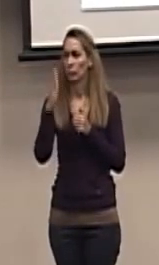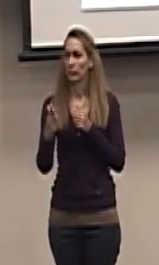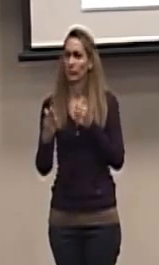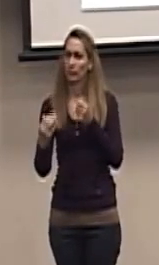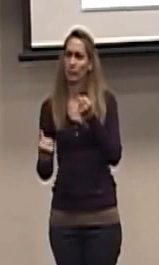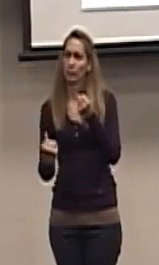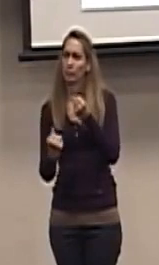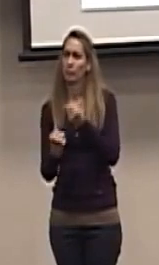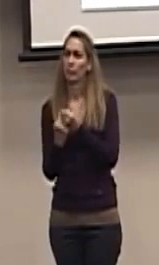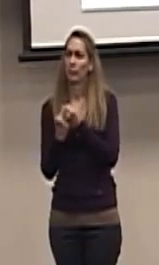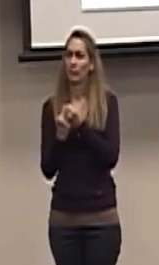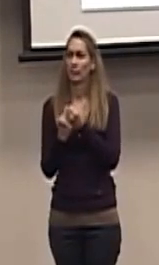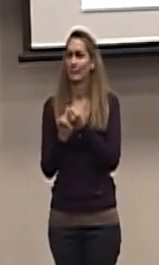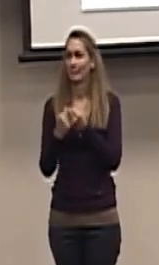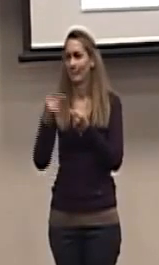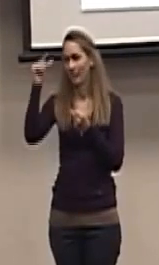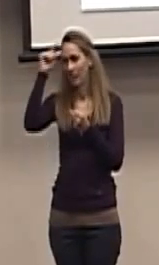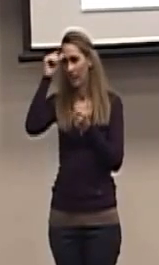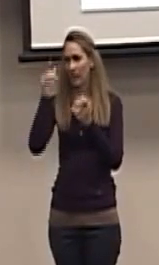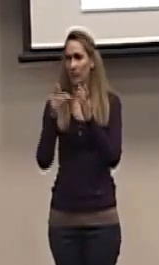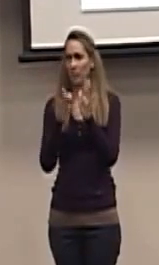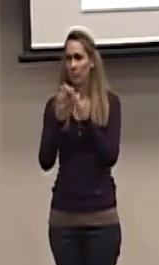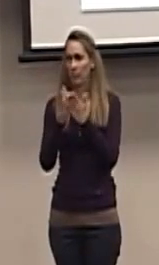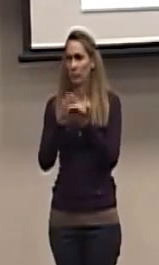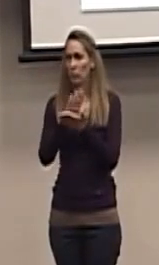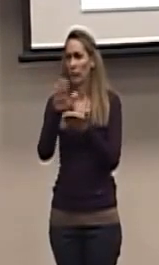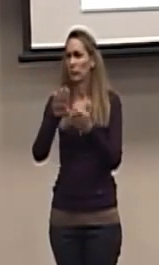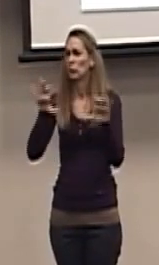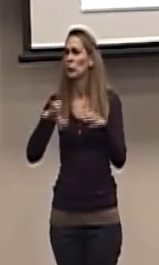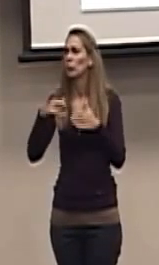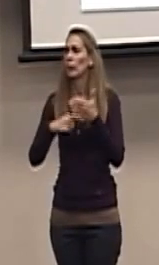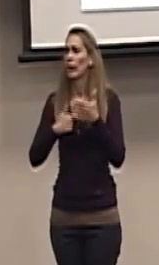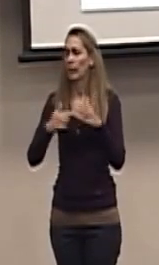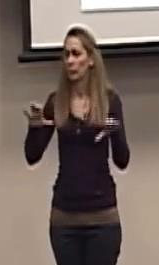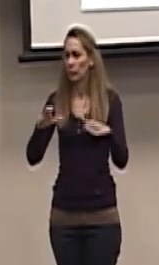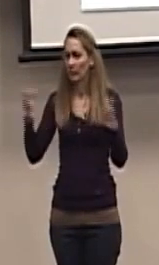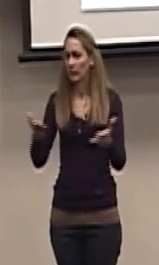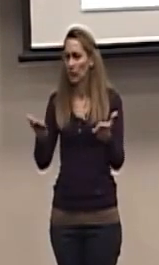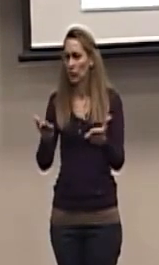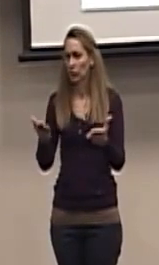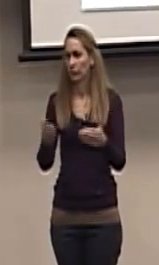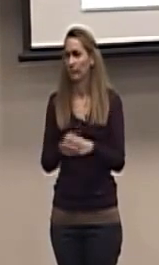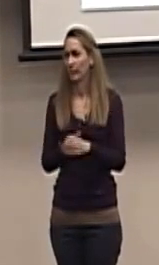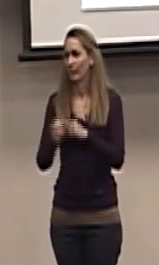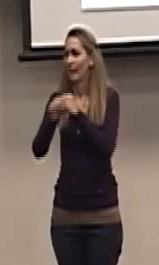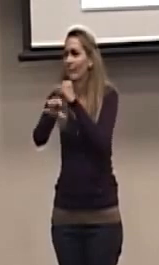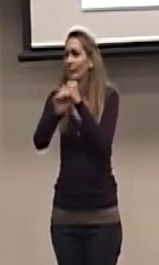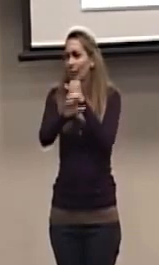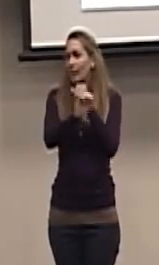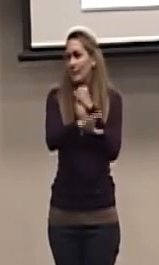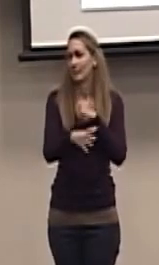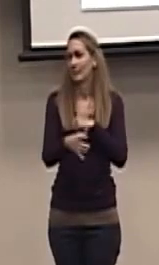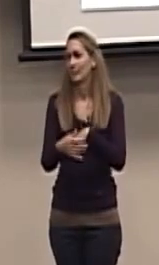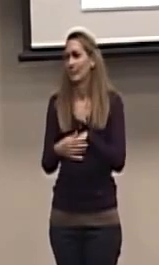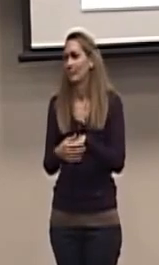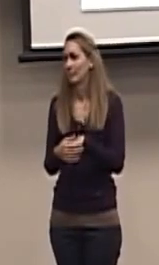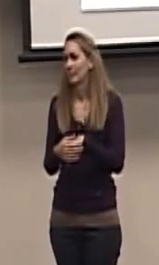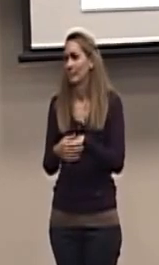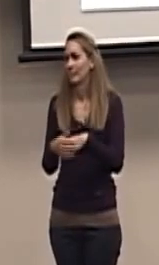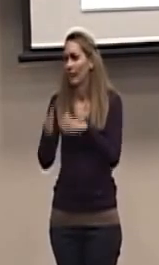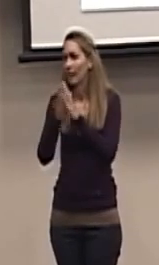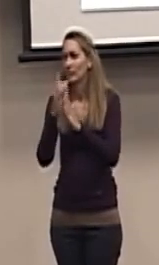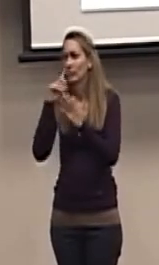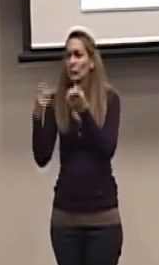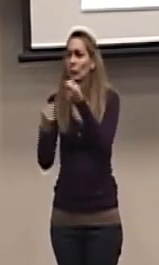Bible College to do what I'm doing here, soliciting for assistance wherever they can find to support these things that